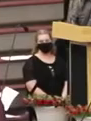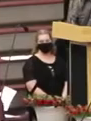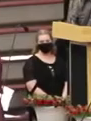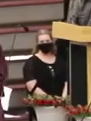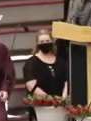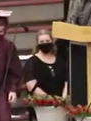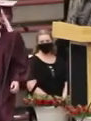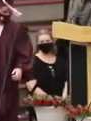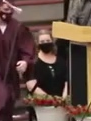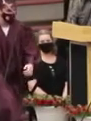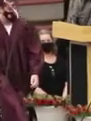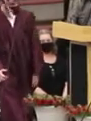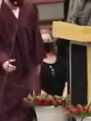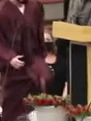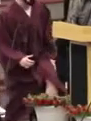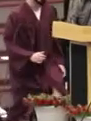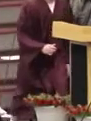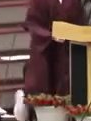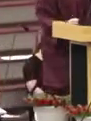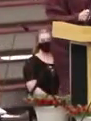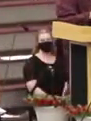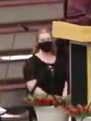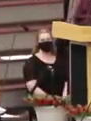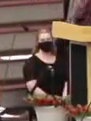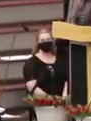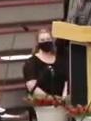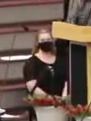Matthew Claude Duquette.